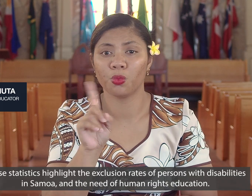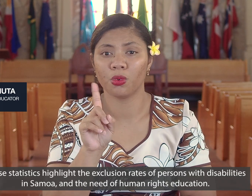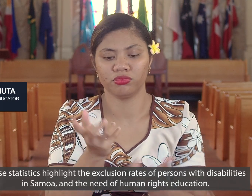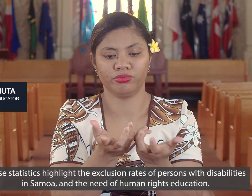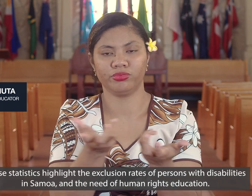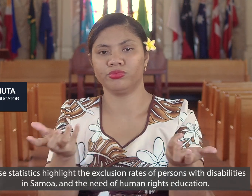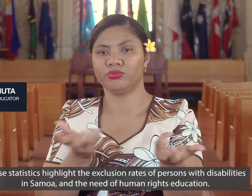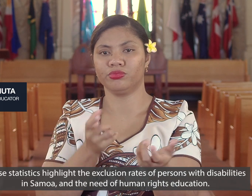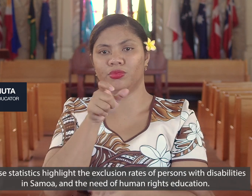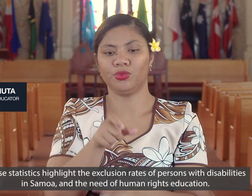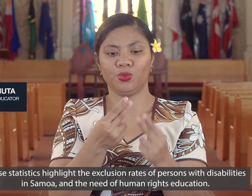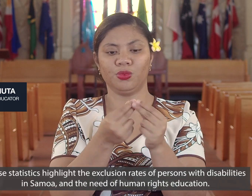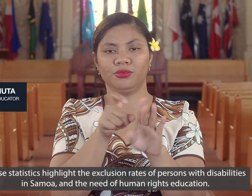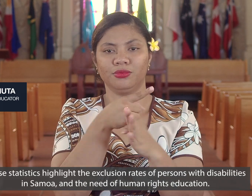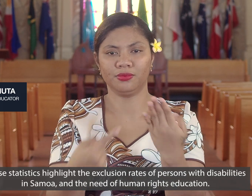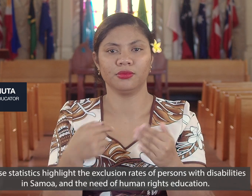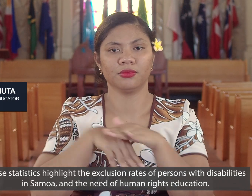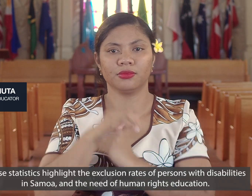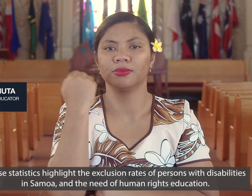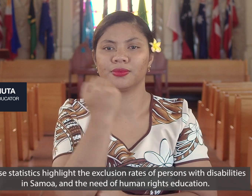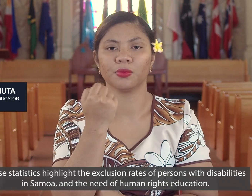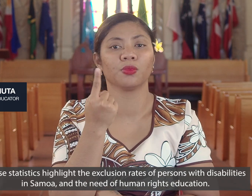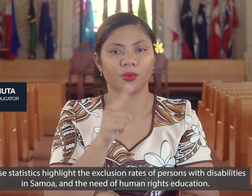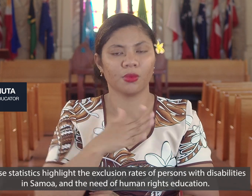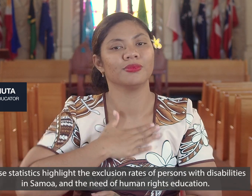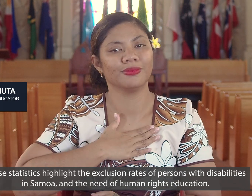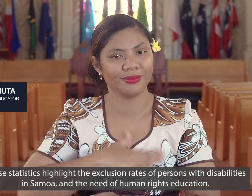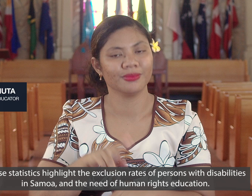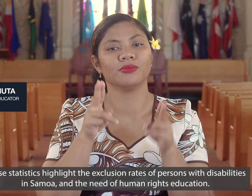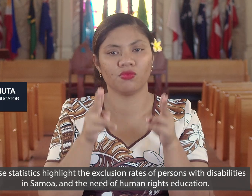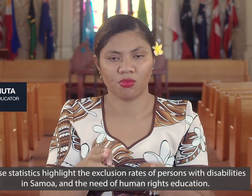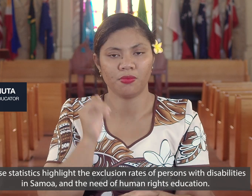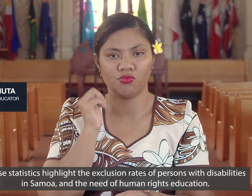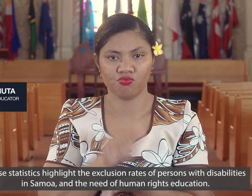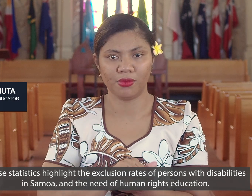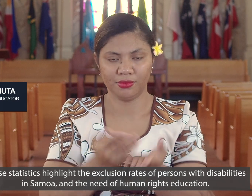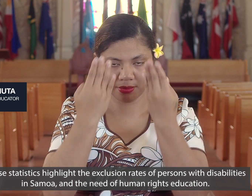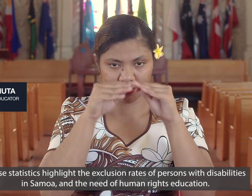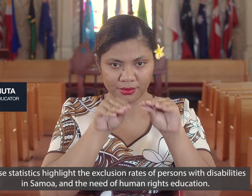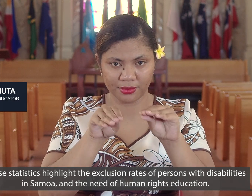These statistics highlight the exclusion rates of persons with disabilities in Samoa and the need of human rights